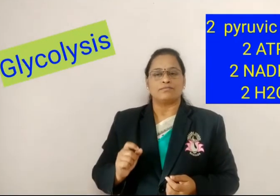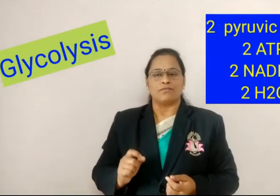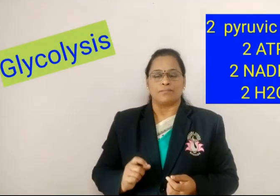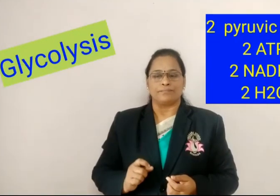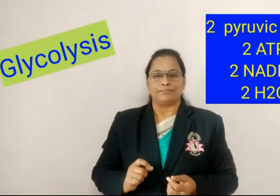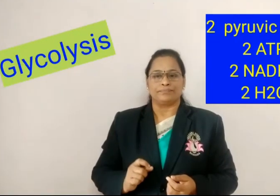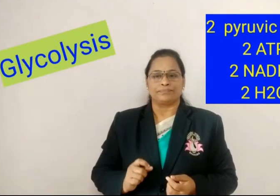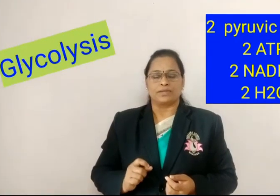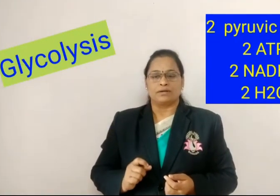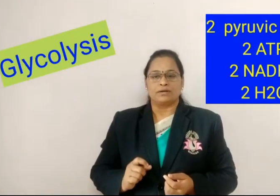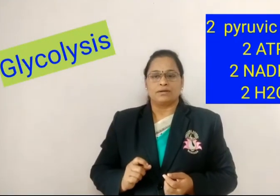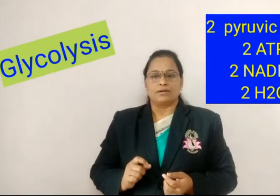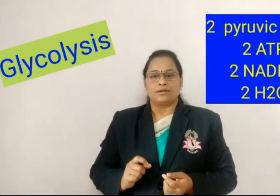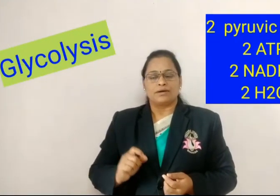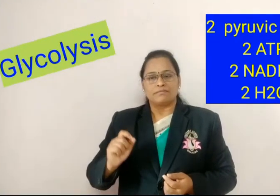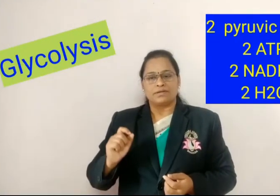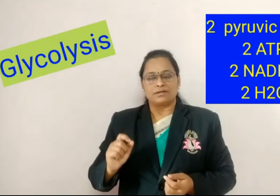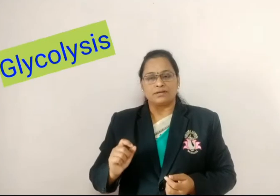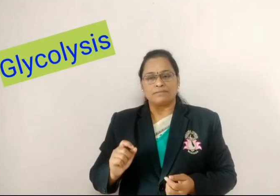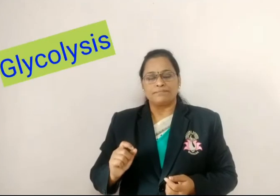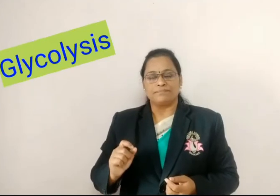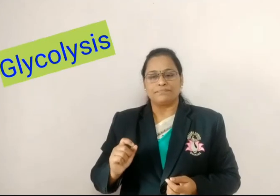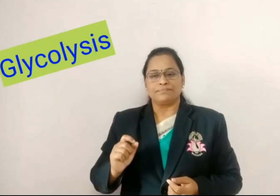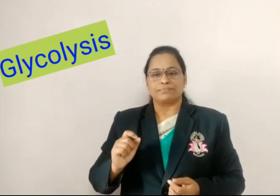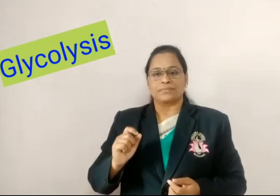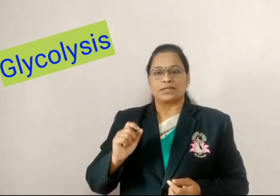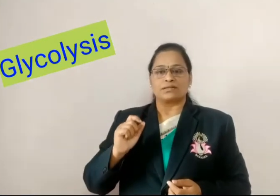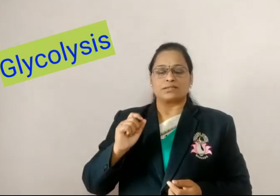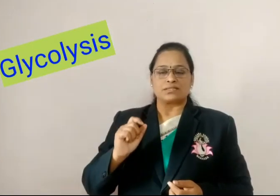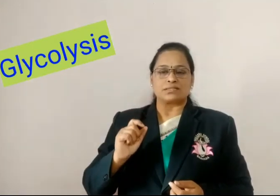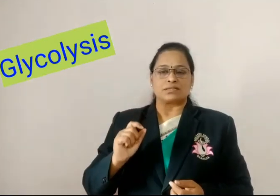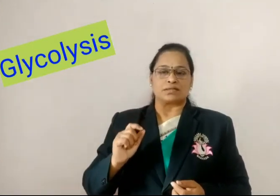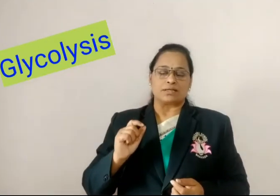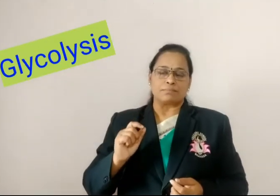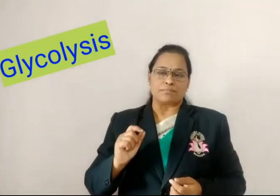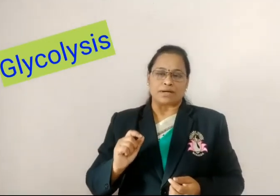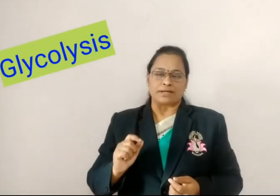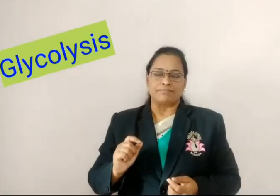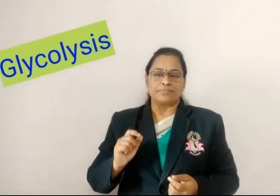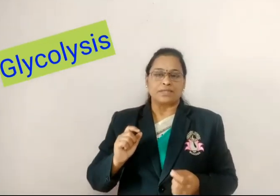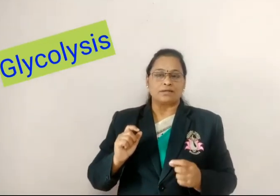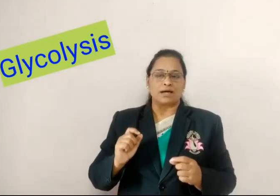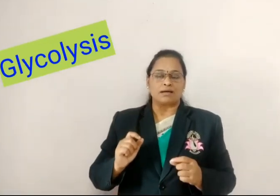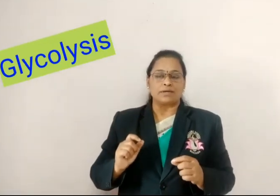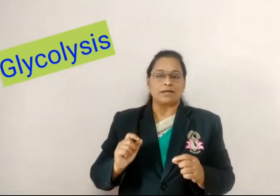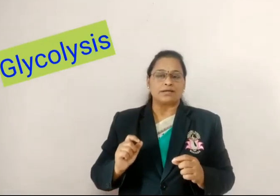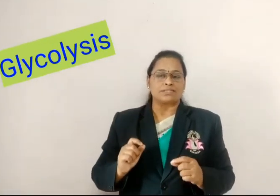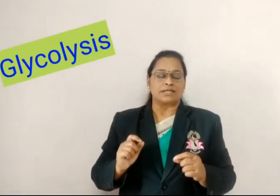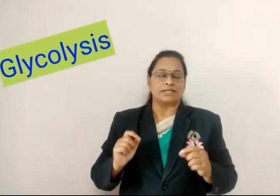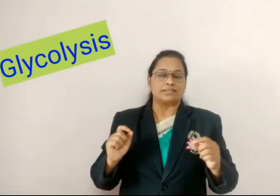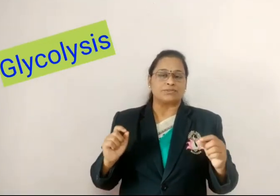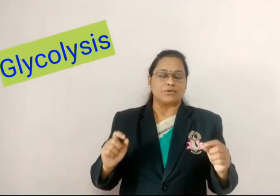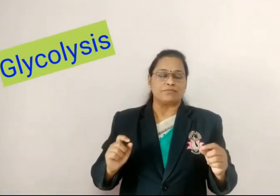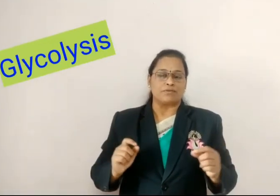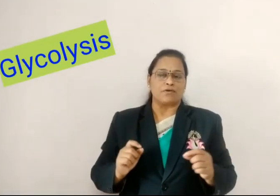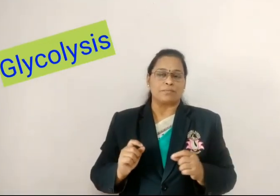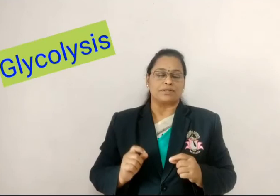formed. Now here, just keep in mind, carbon dioxide is not formed in